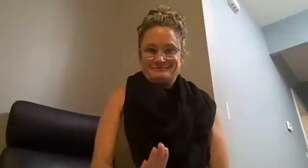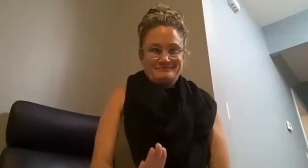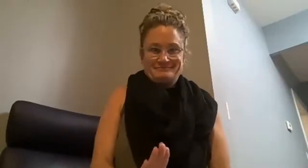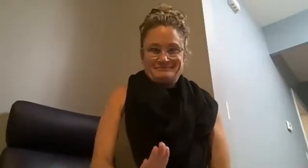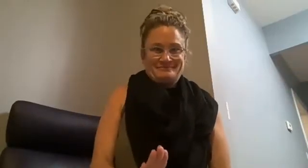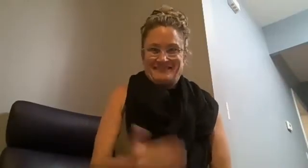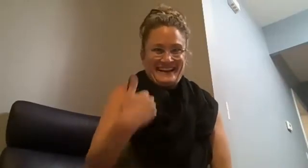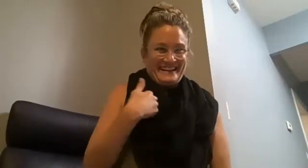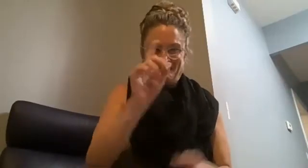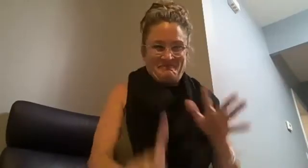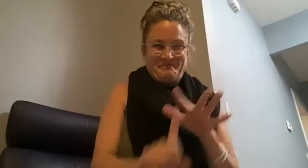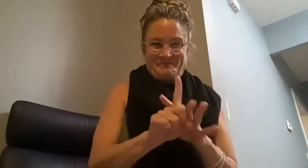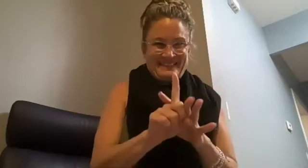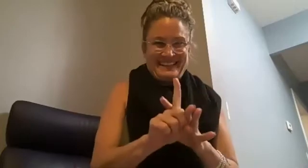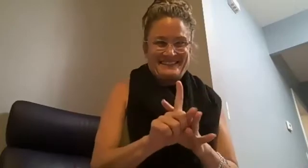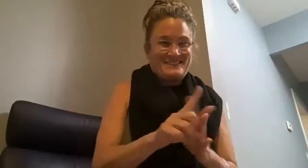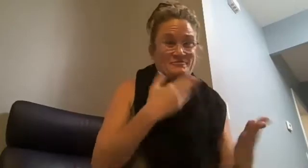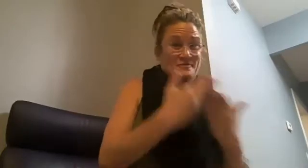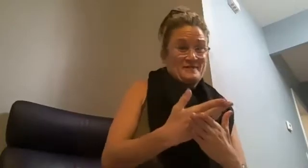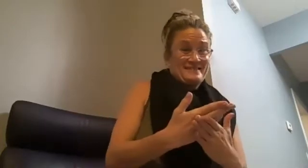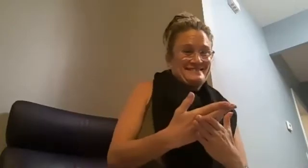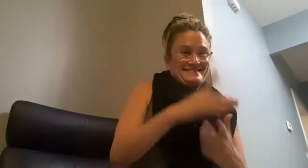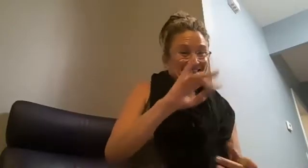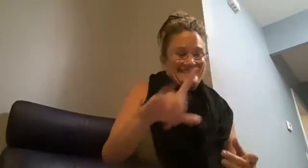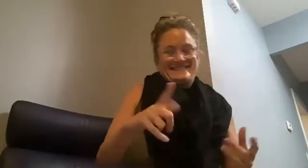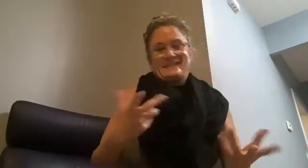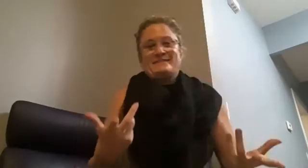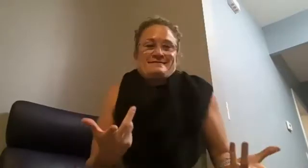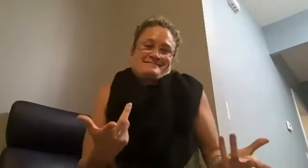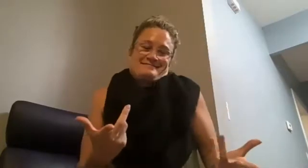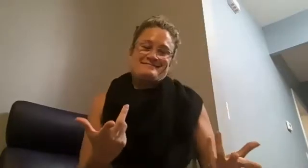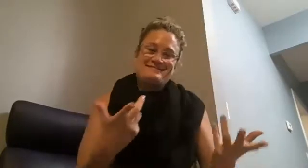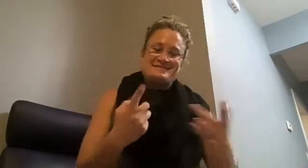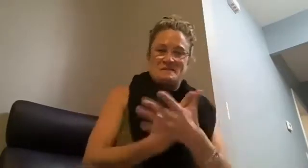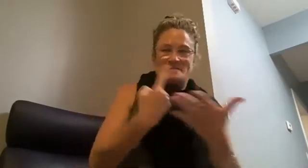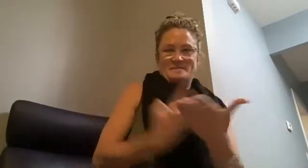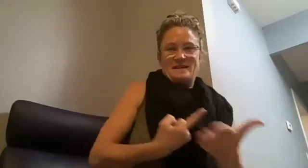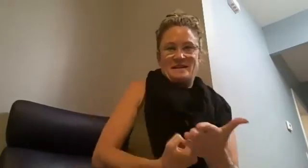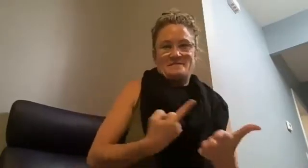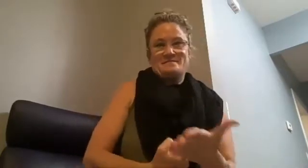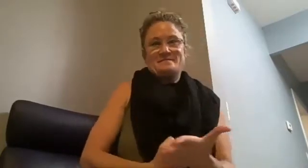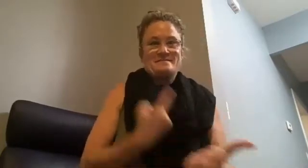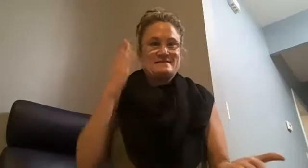appear in my life. And I would be dishonest if I said there haven't been some times where I've thought back to that time and slightly regretted